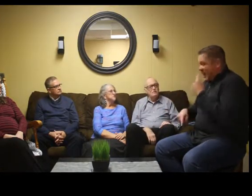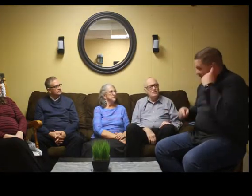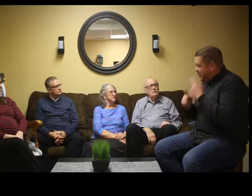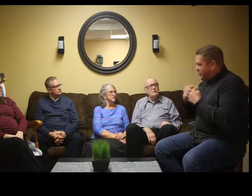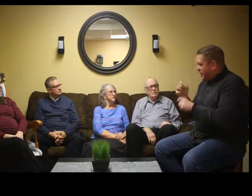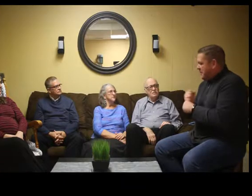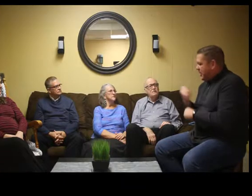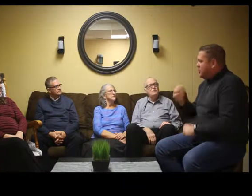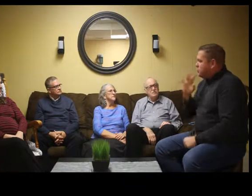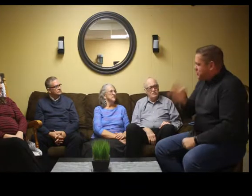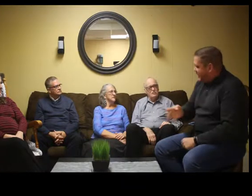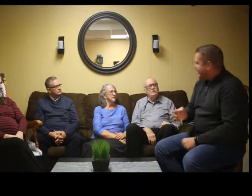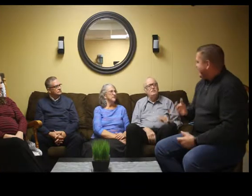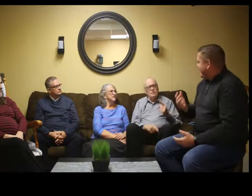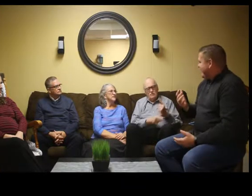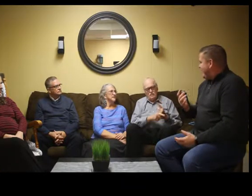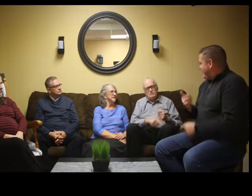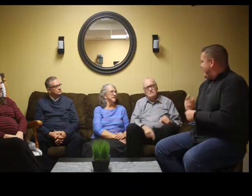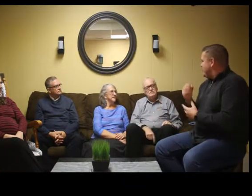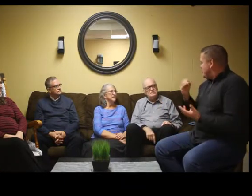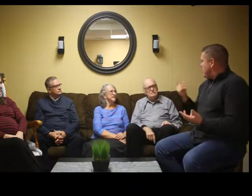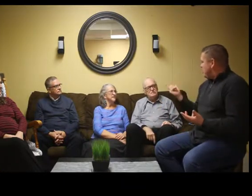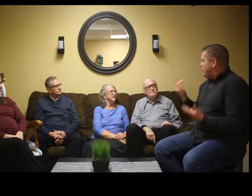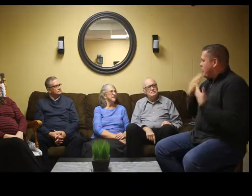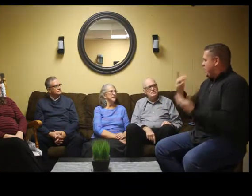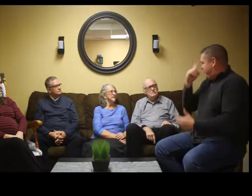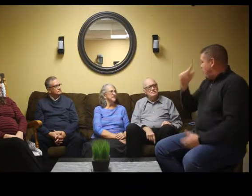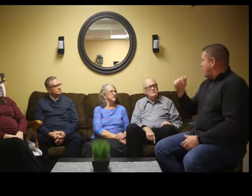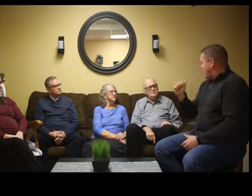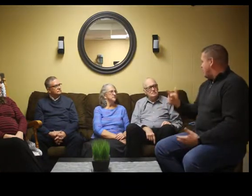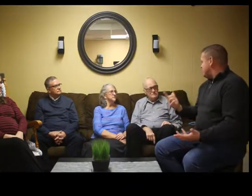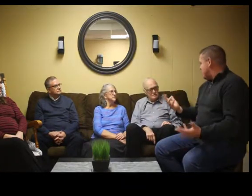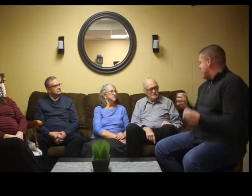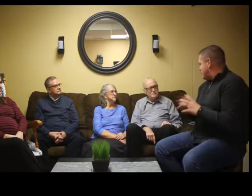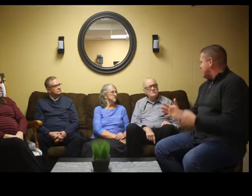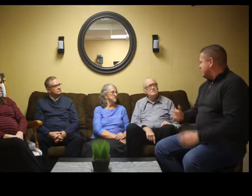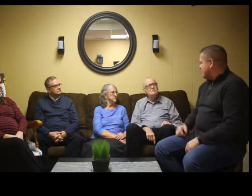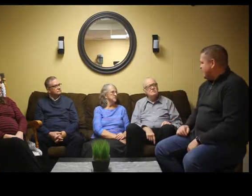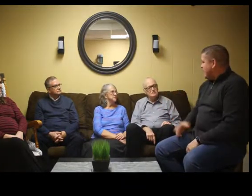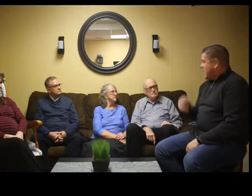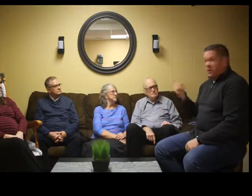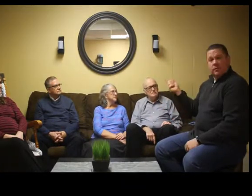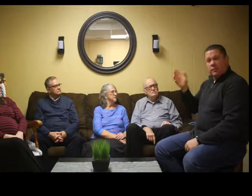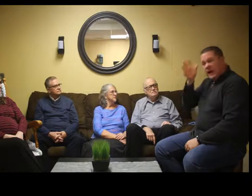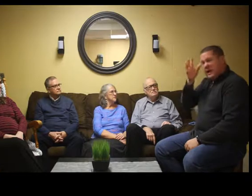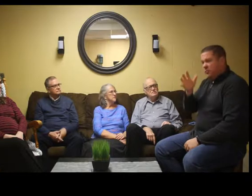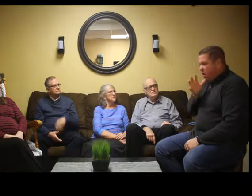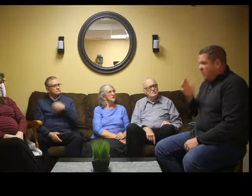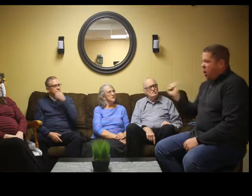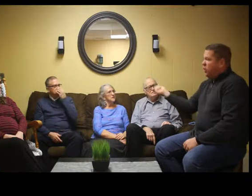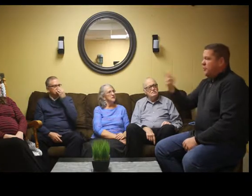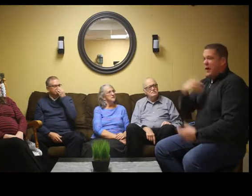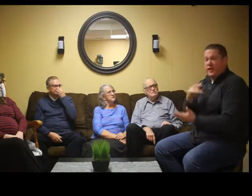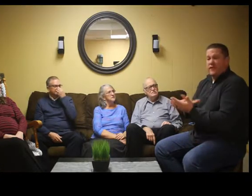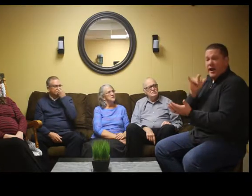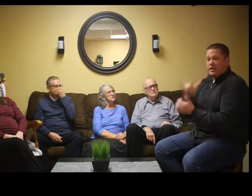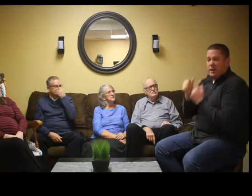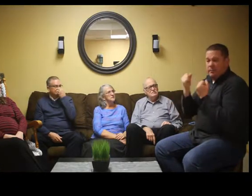hear, but they're trying to make you speak, right? And so you're thankful for American Sign Language, obviously. And dad and mom, all of them had an advantage that many